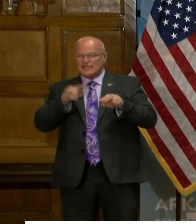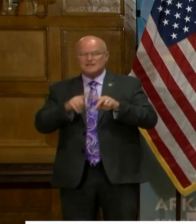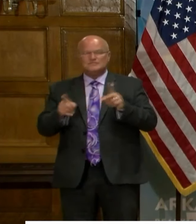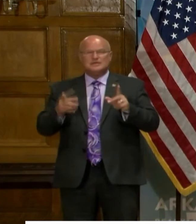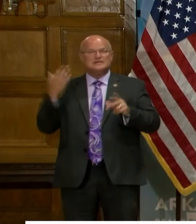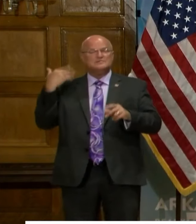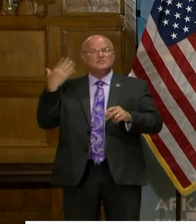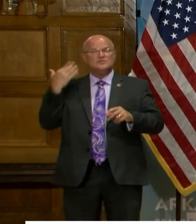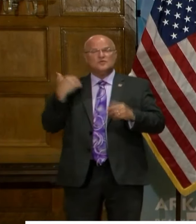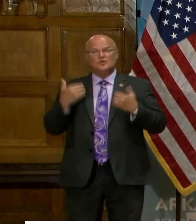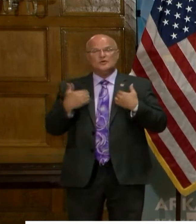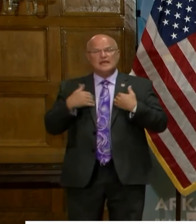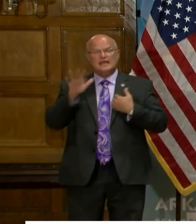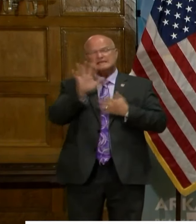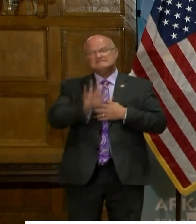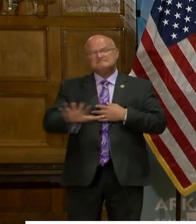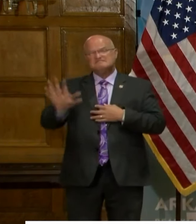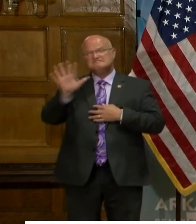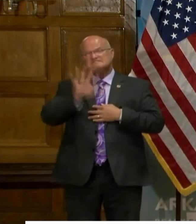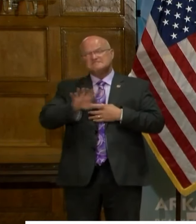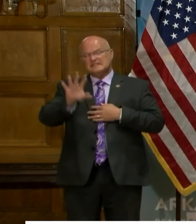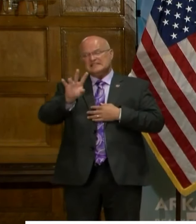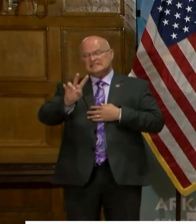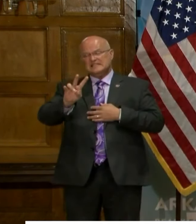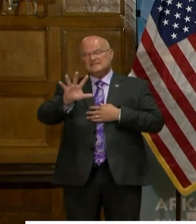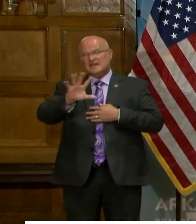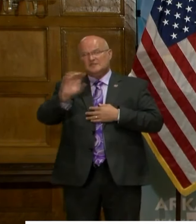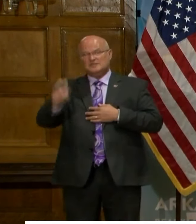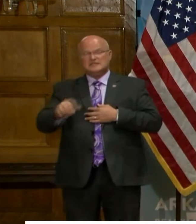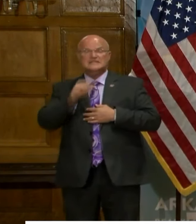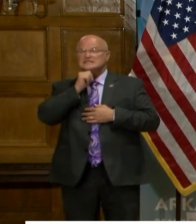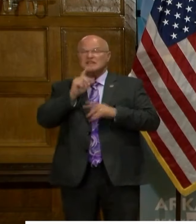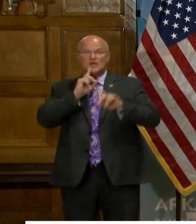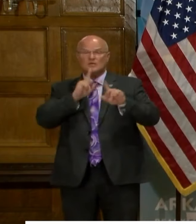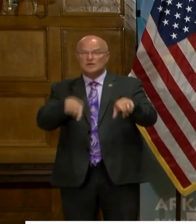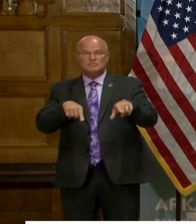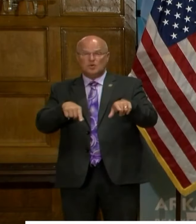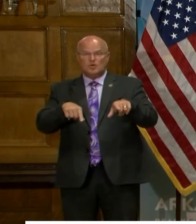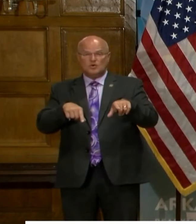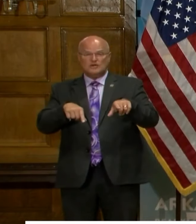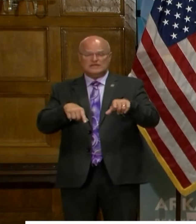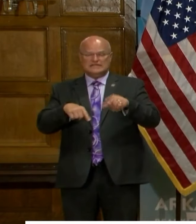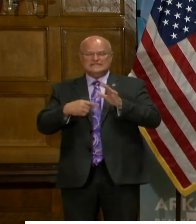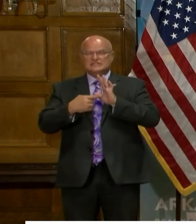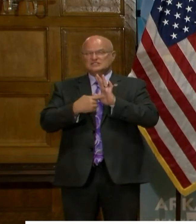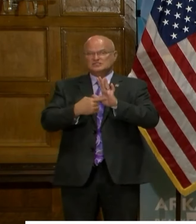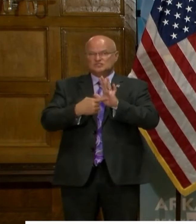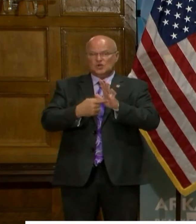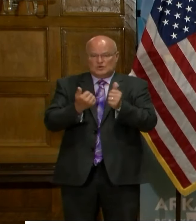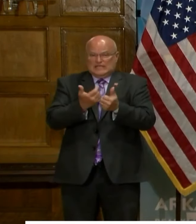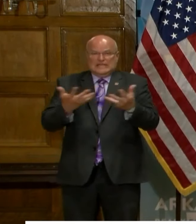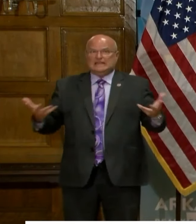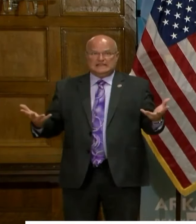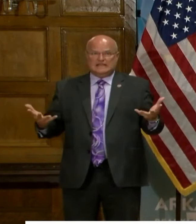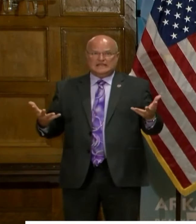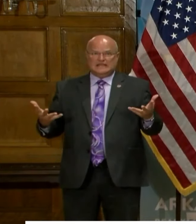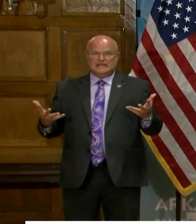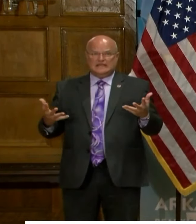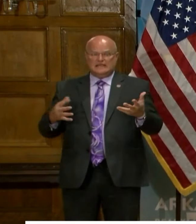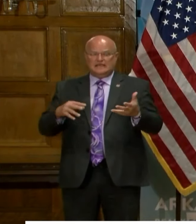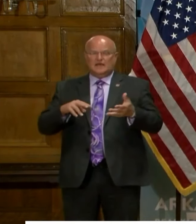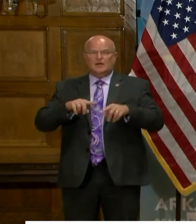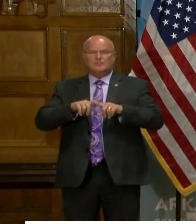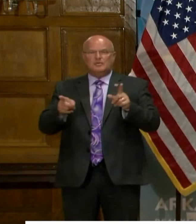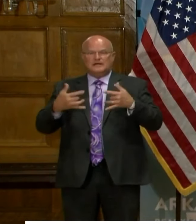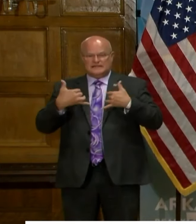had about 75% did not report symptoms at the time they were tested in our local health units. That doesn't